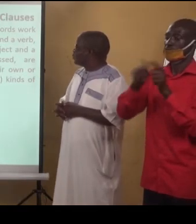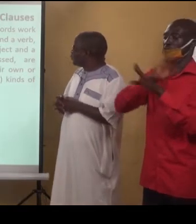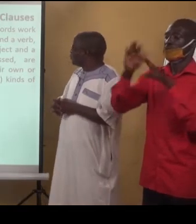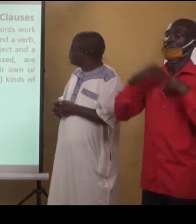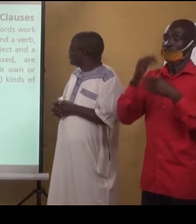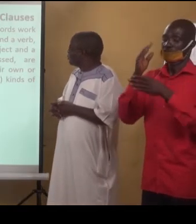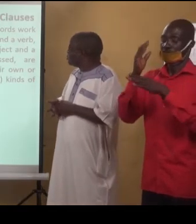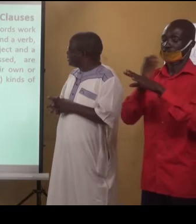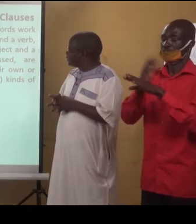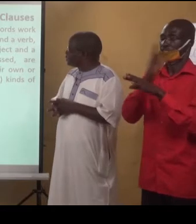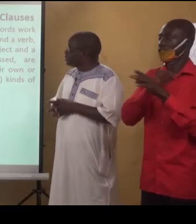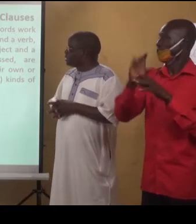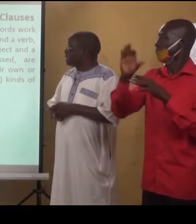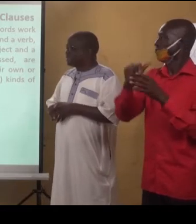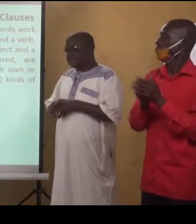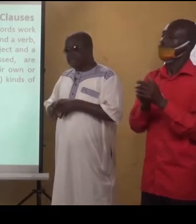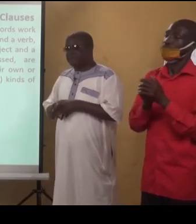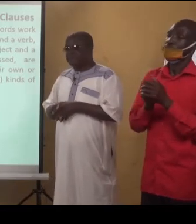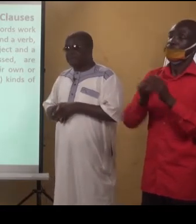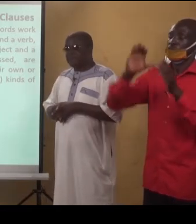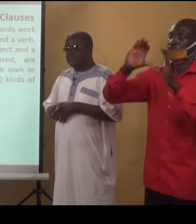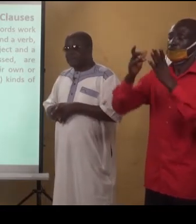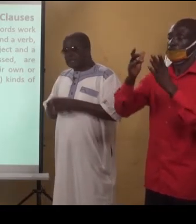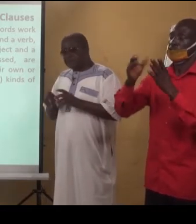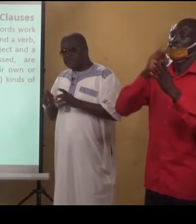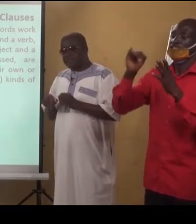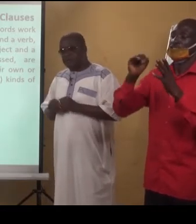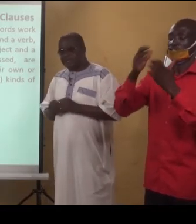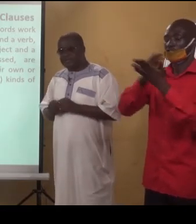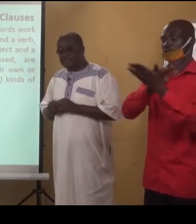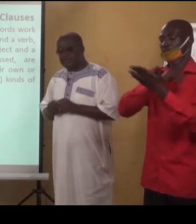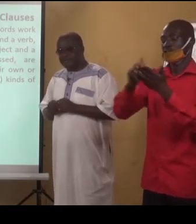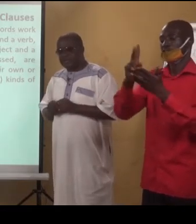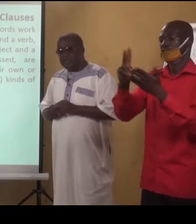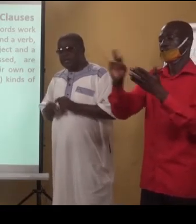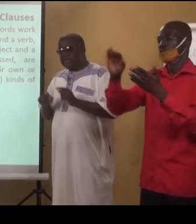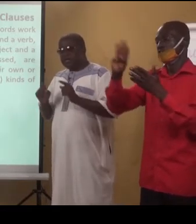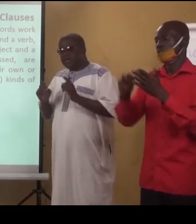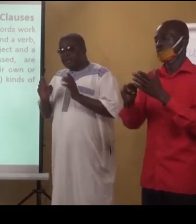is a group of words with a subject and a verb. Now, this is how you identify them.